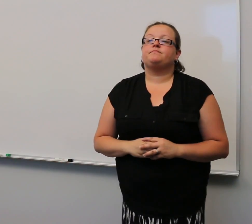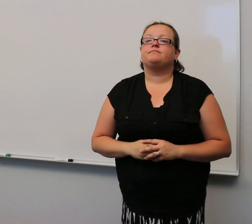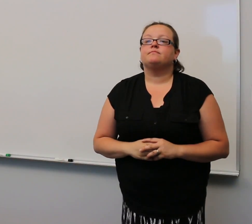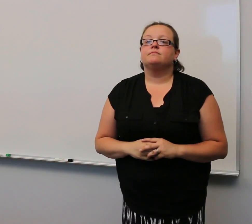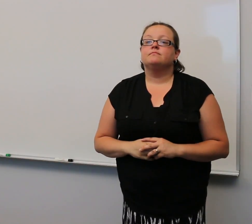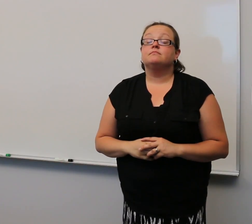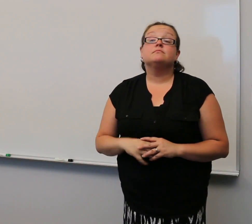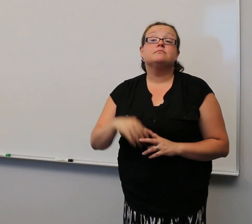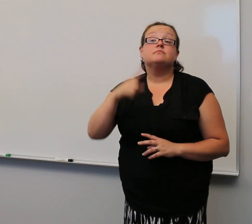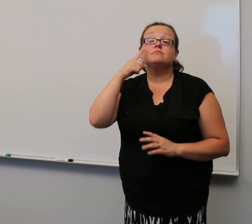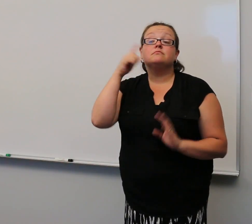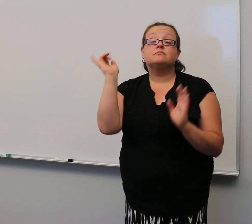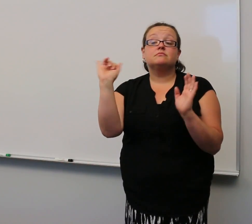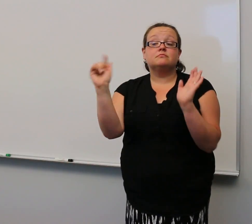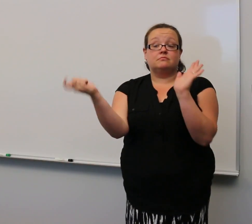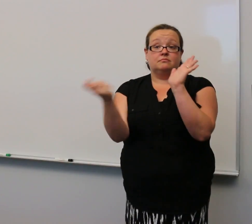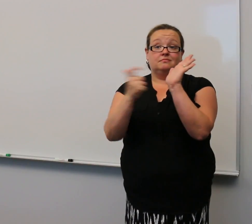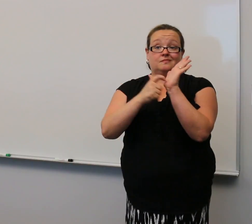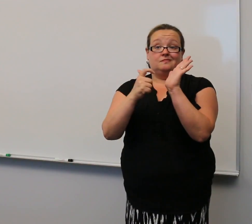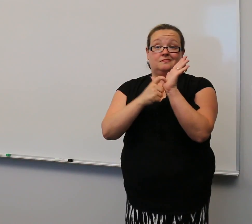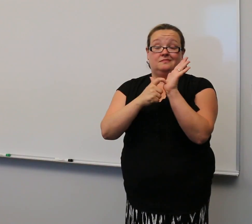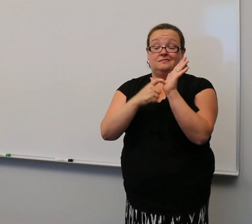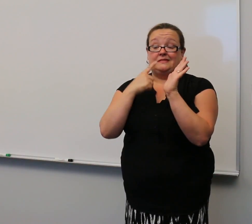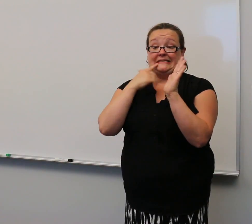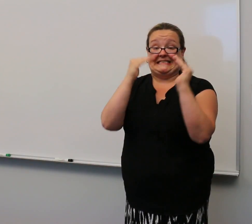Also notice how my equal signs